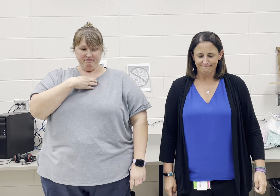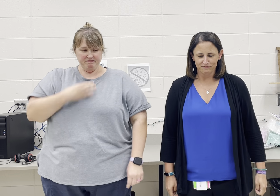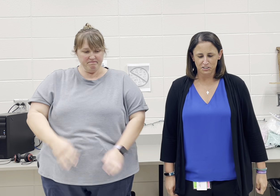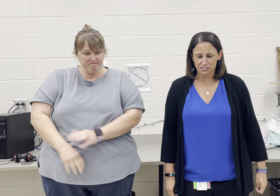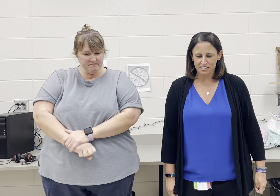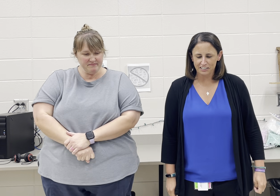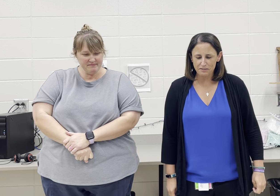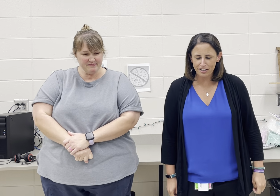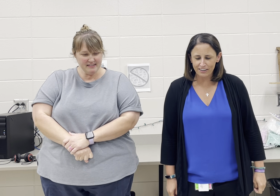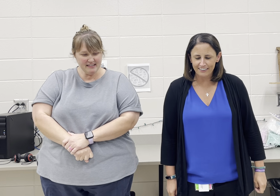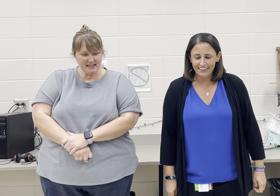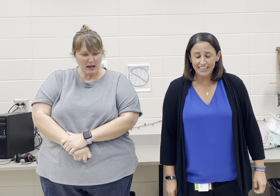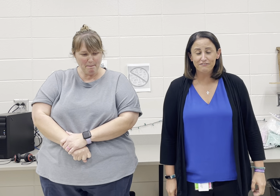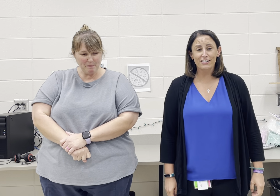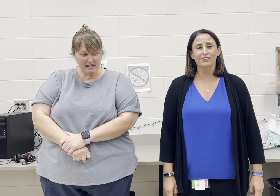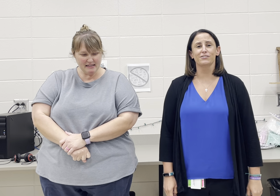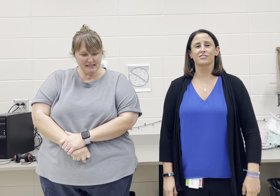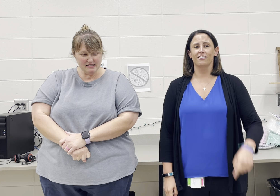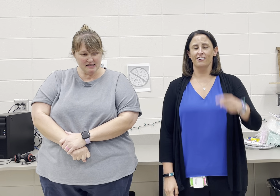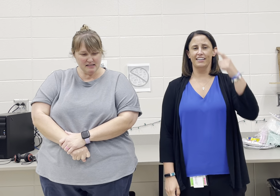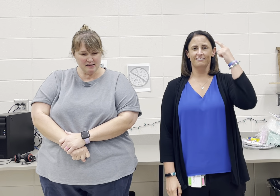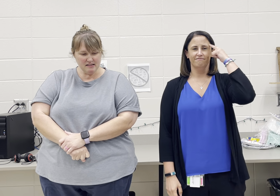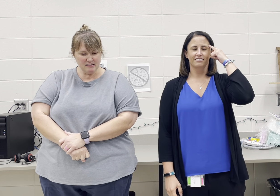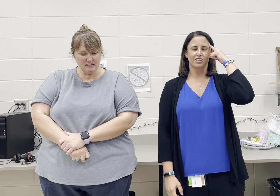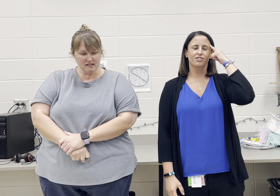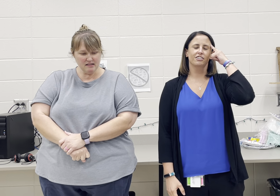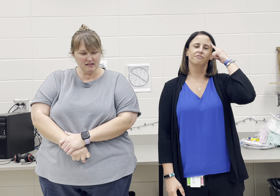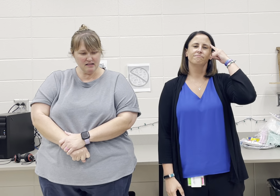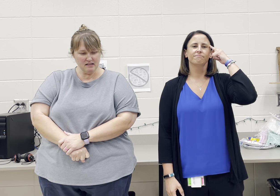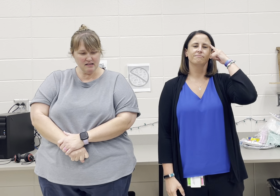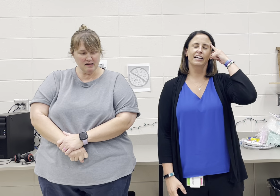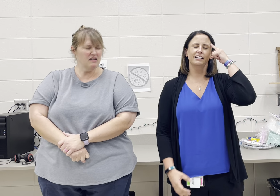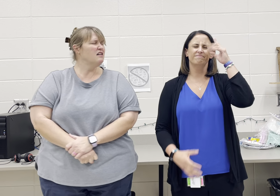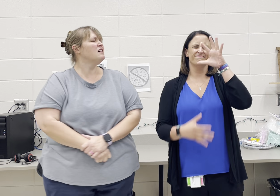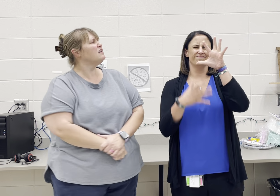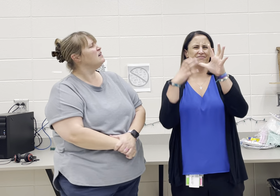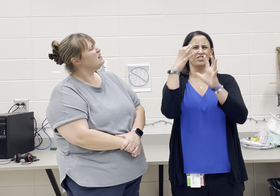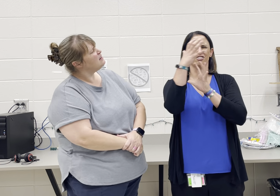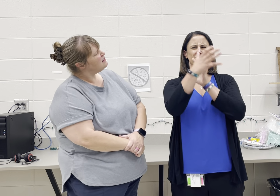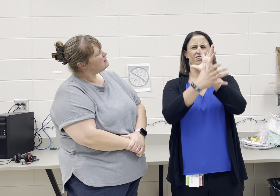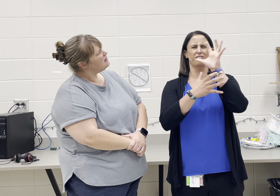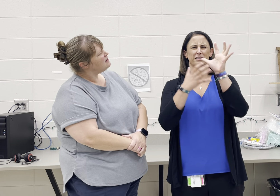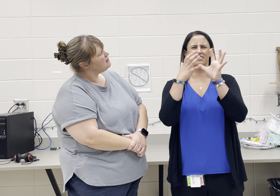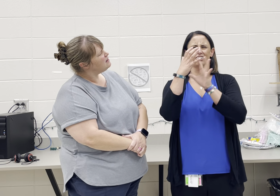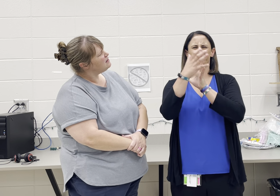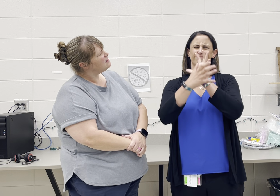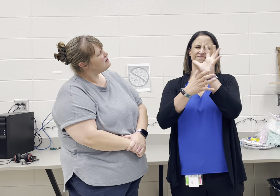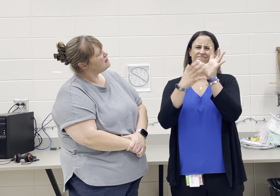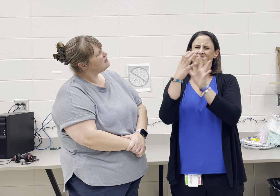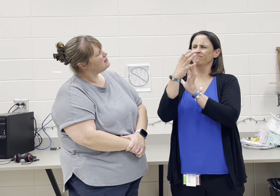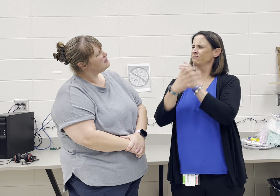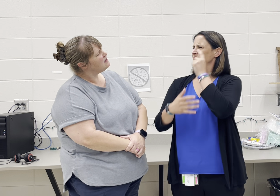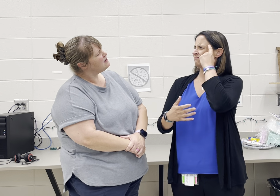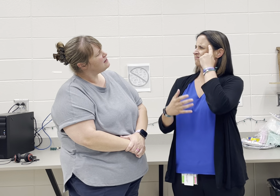We're just gonna keep going. Confused. All right, touch your head. Your thoughts are all mixed up.